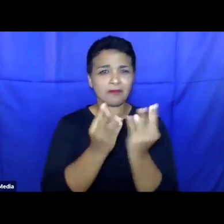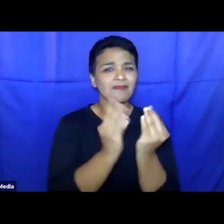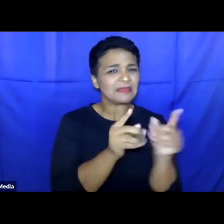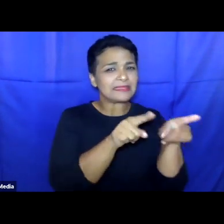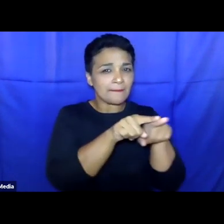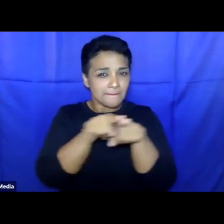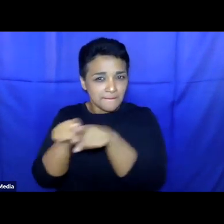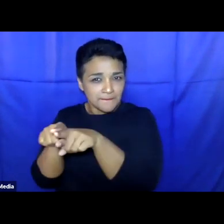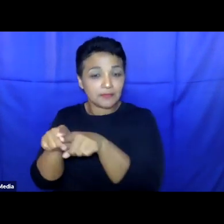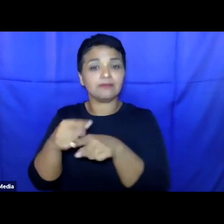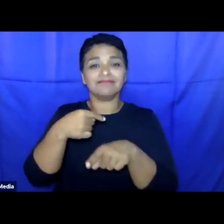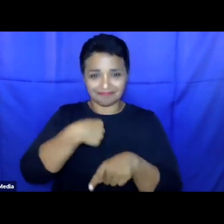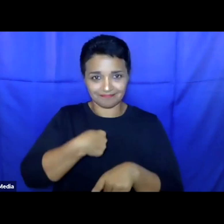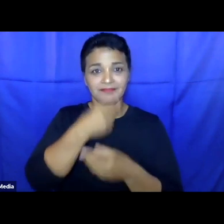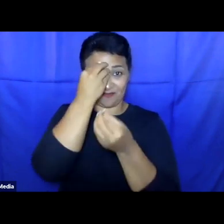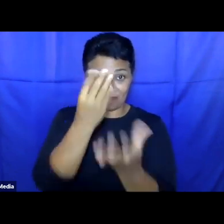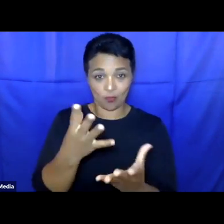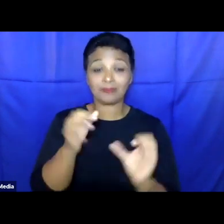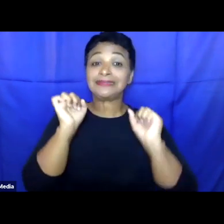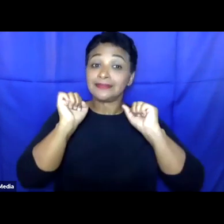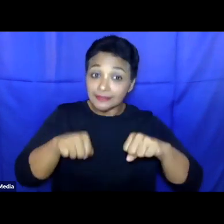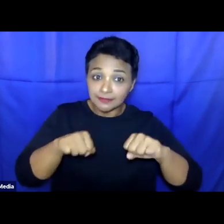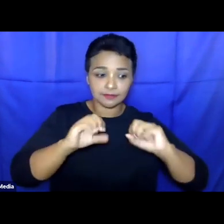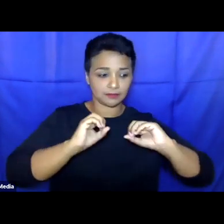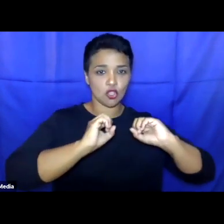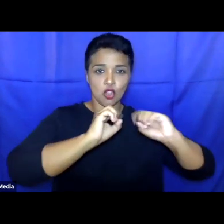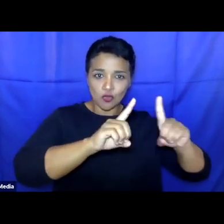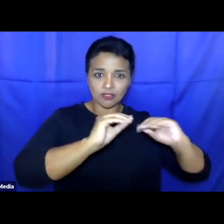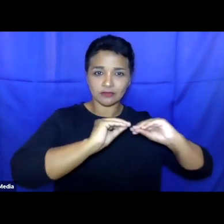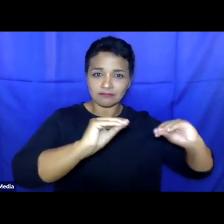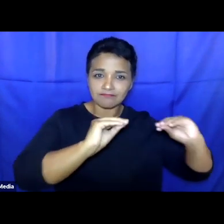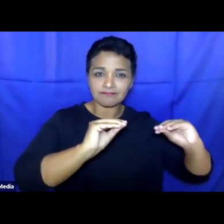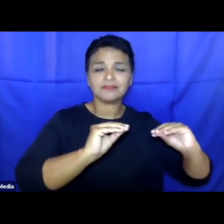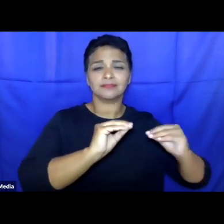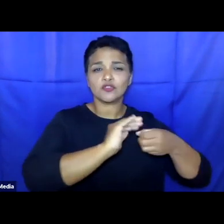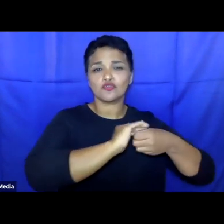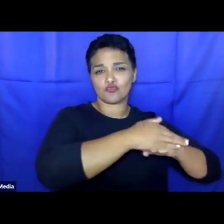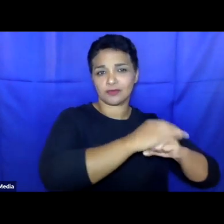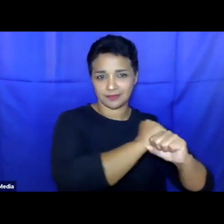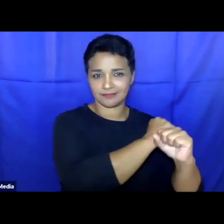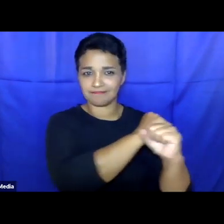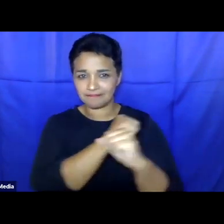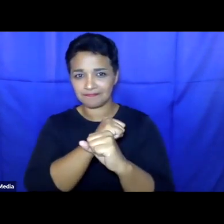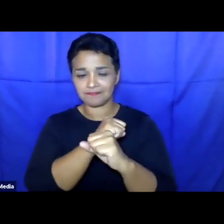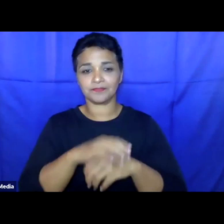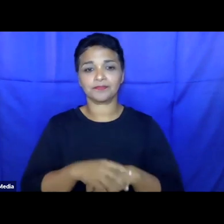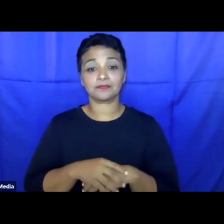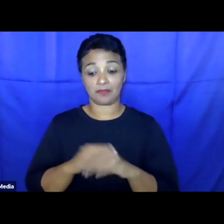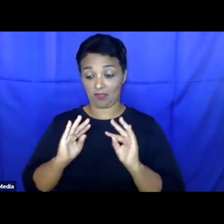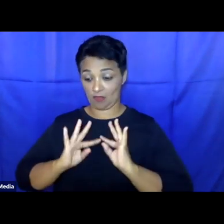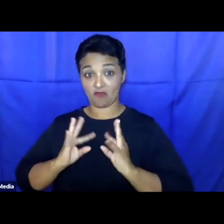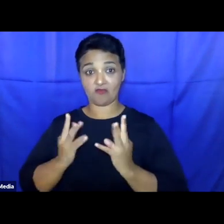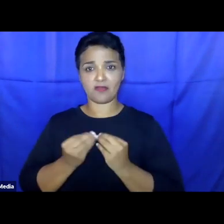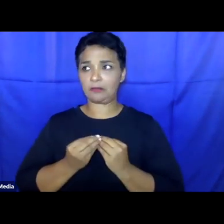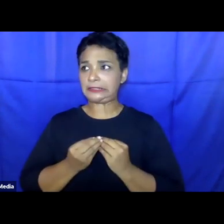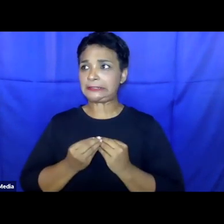as a protection. So the family are resettled, and they are never knowing where to go.